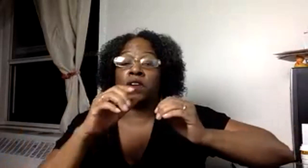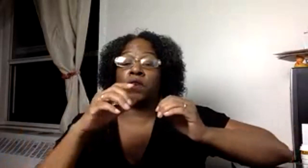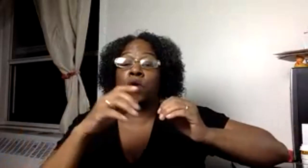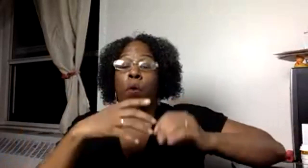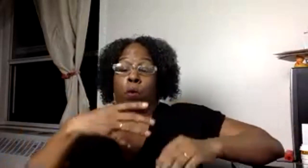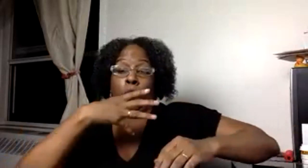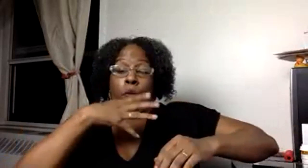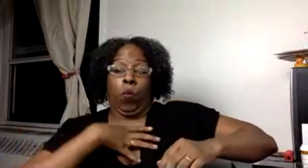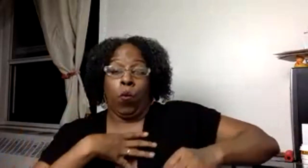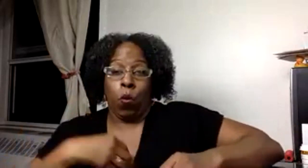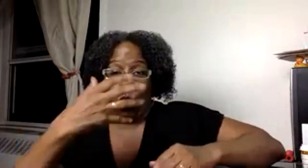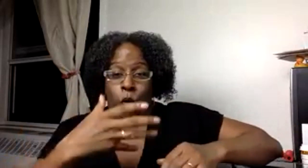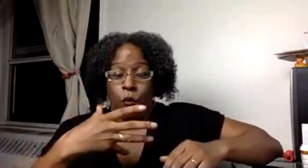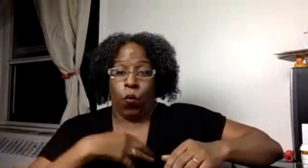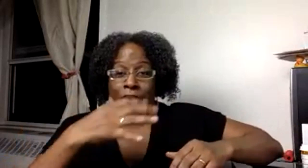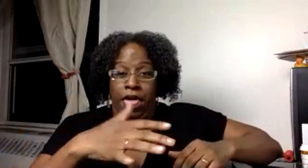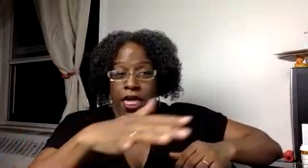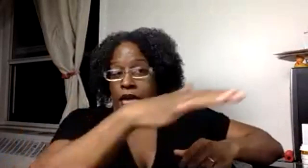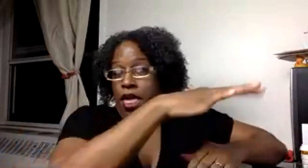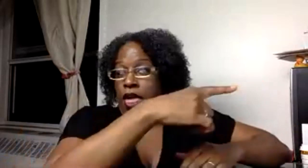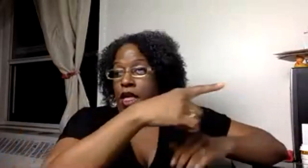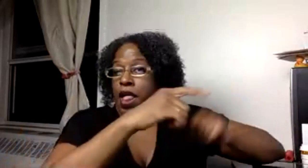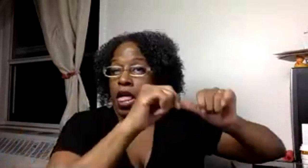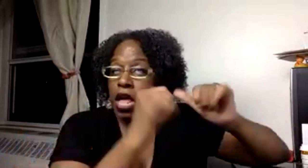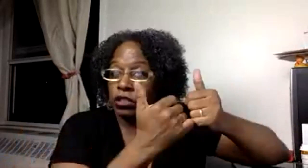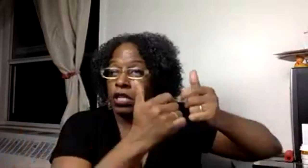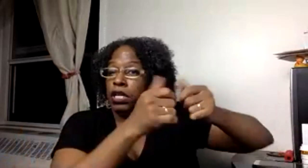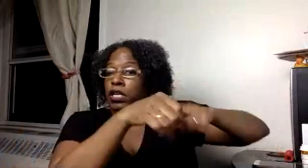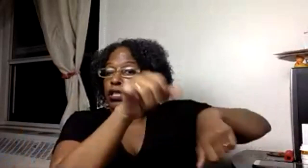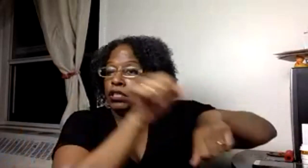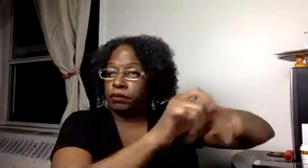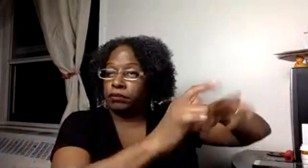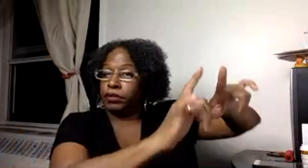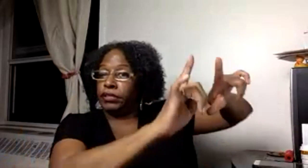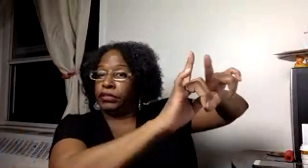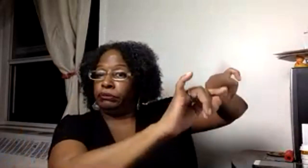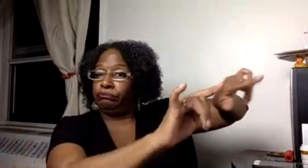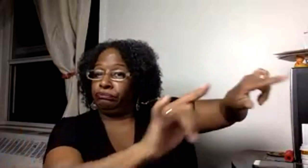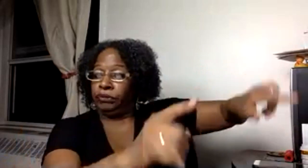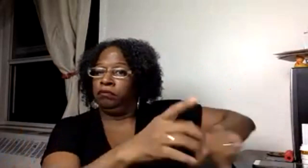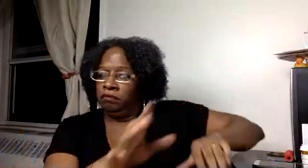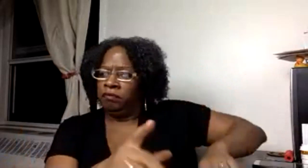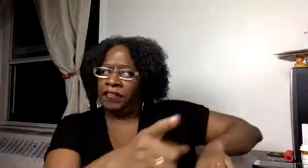for a Black person and who's working as an SSP versus white areas